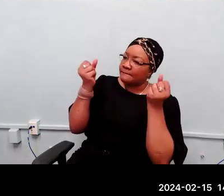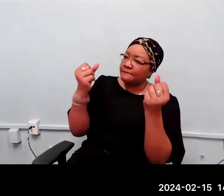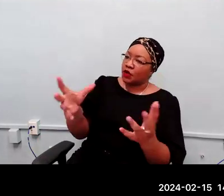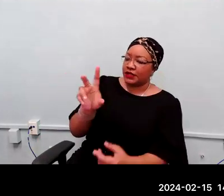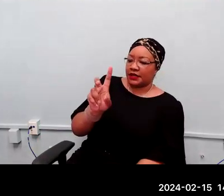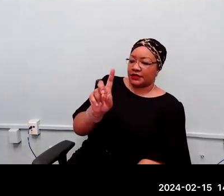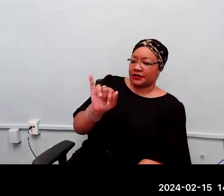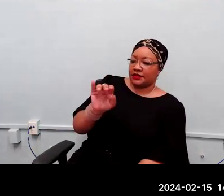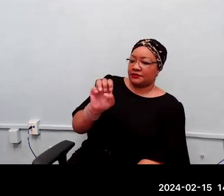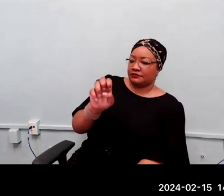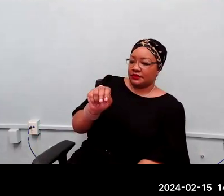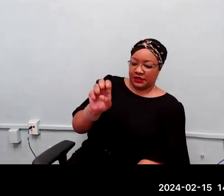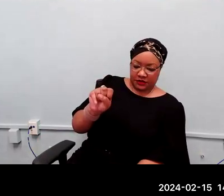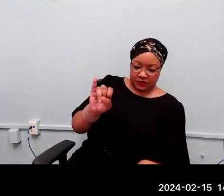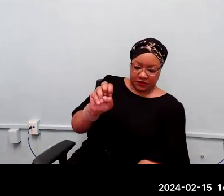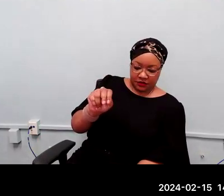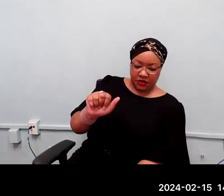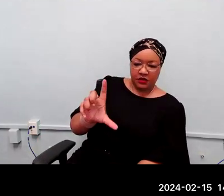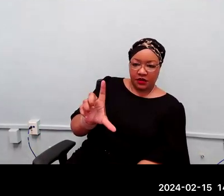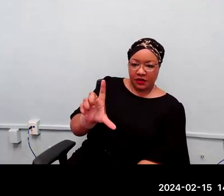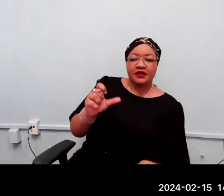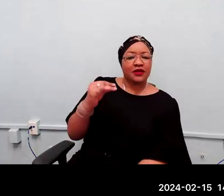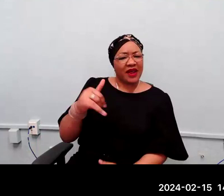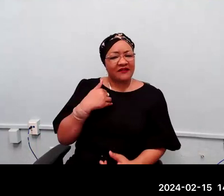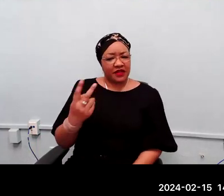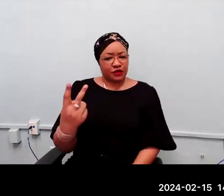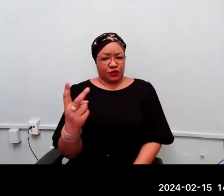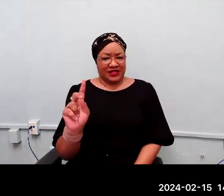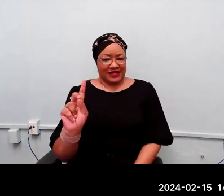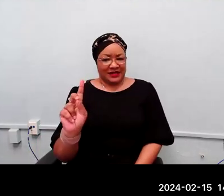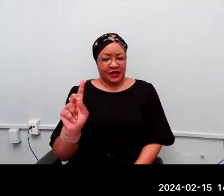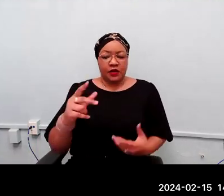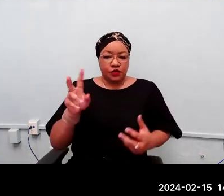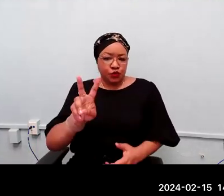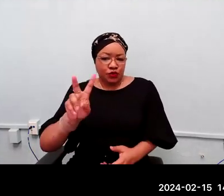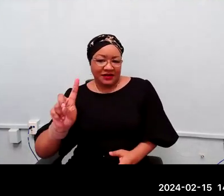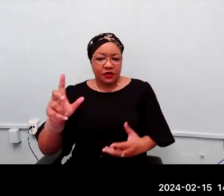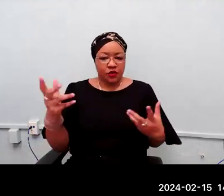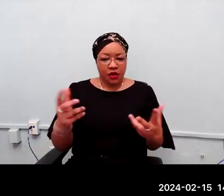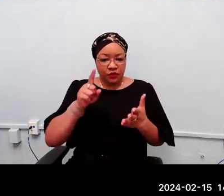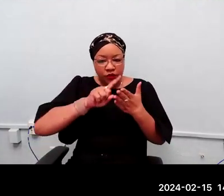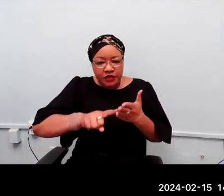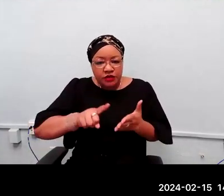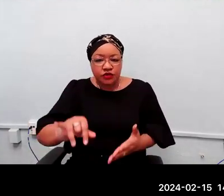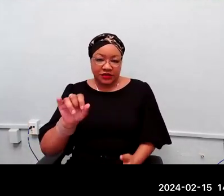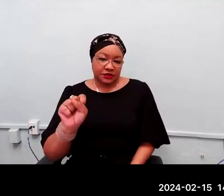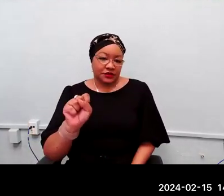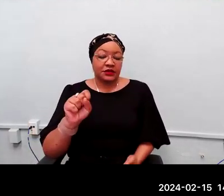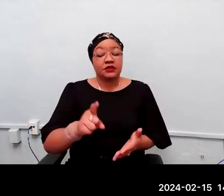like I think that there's that sort of two-dimensional sense of what research is that I think sometimes we